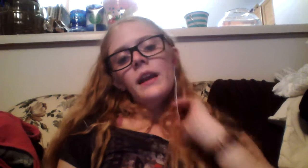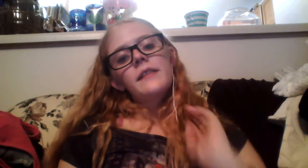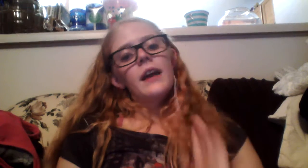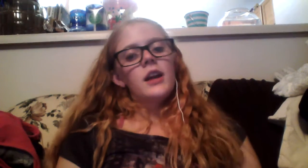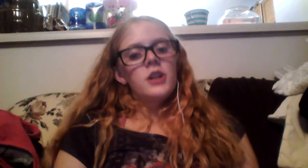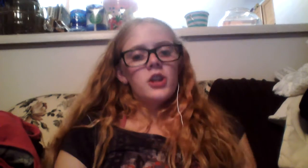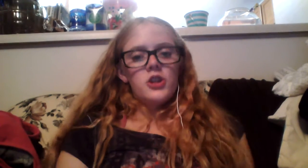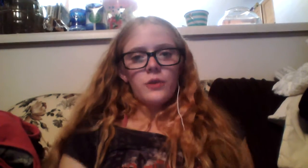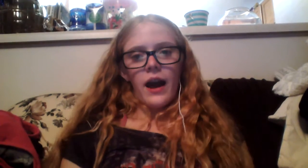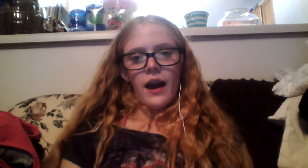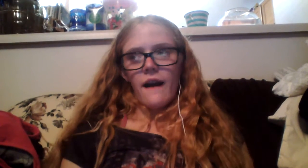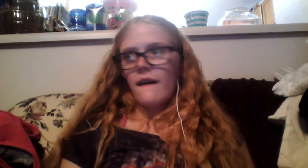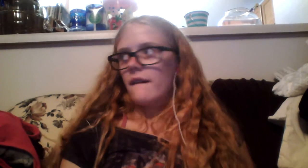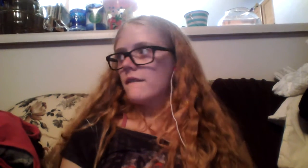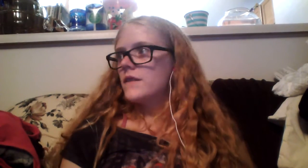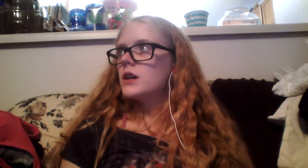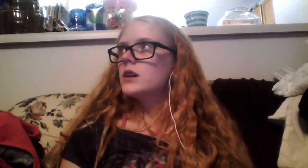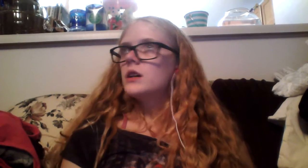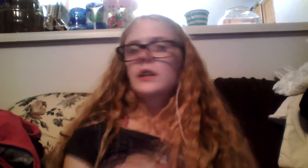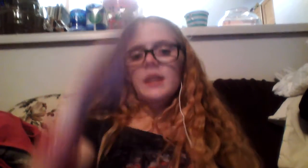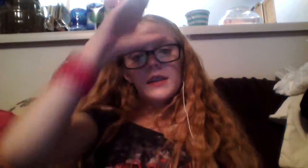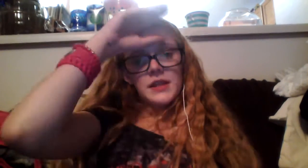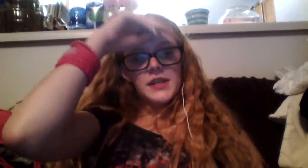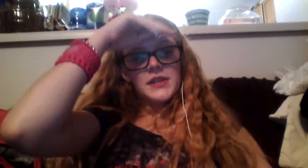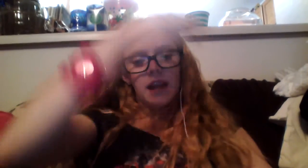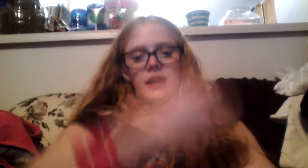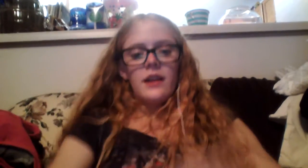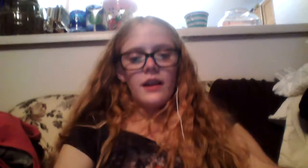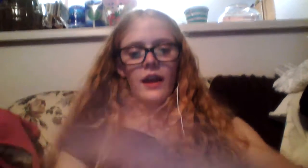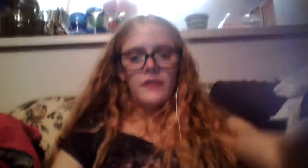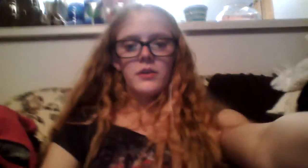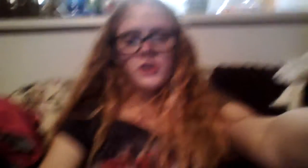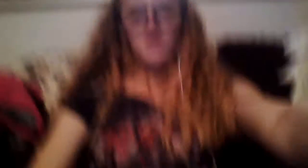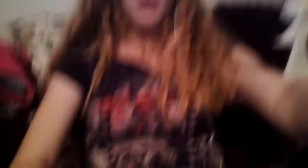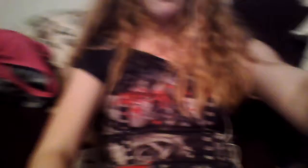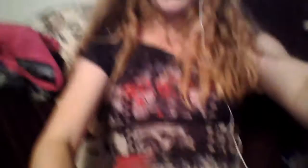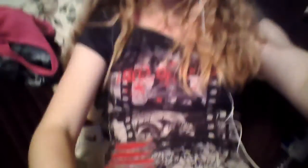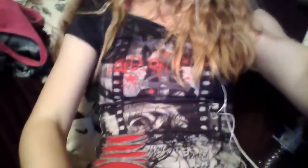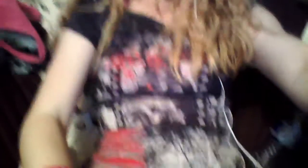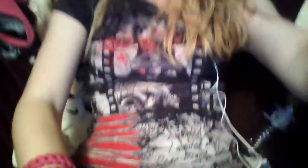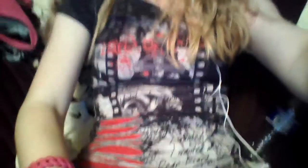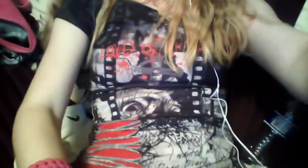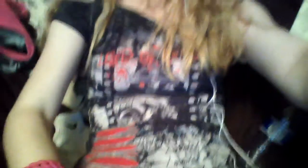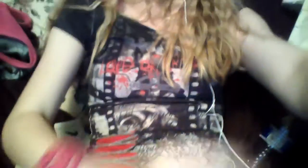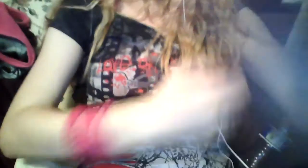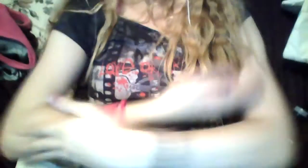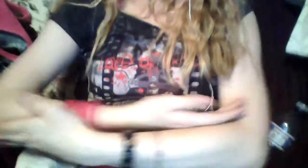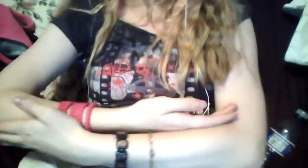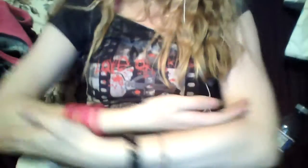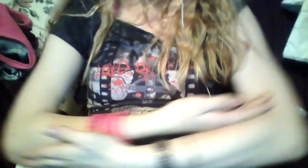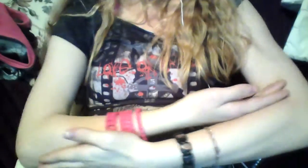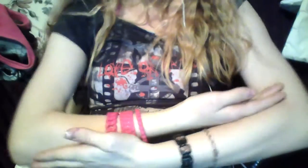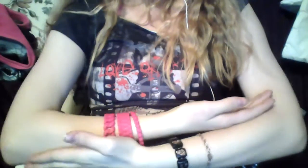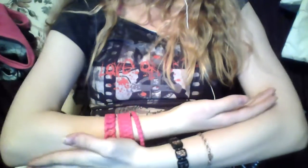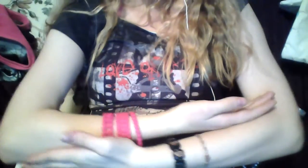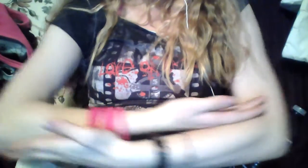And then you have, this is son, and then when you do baby, do this, you just go like this, like